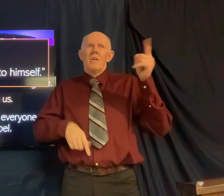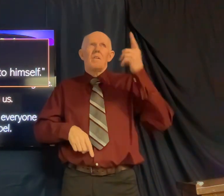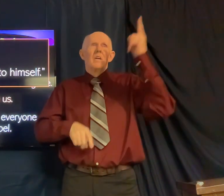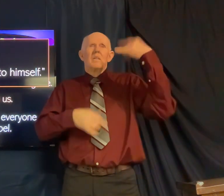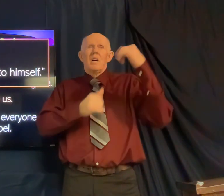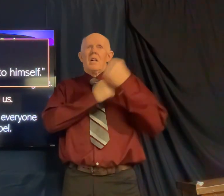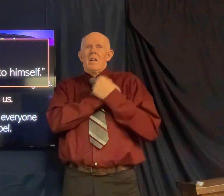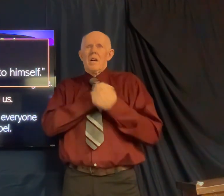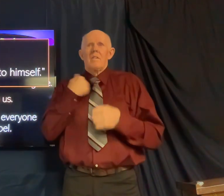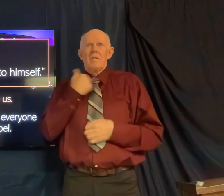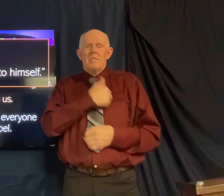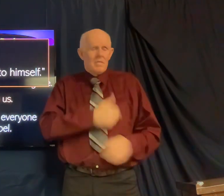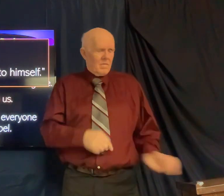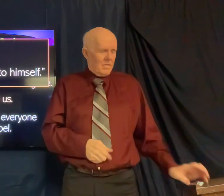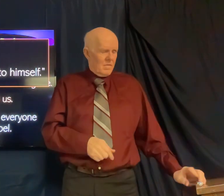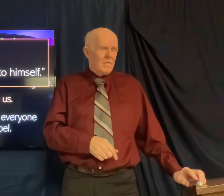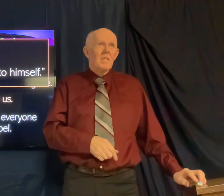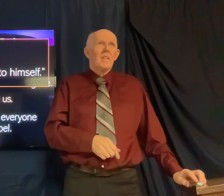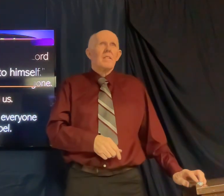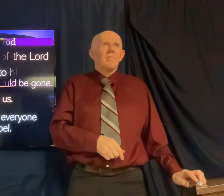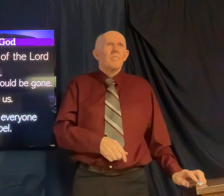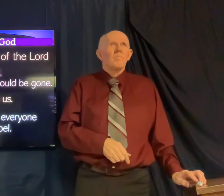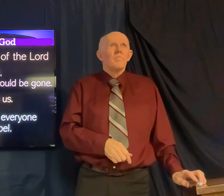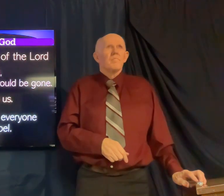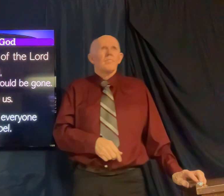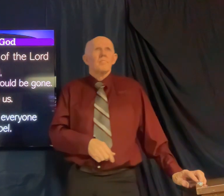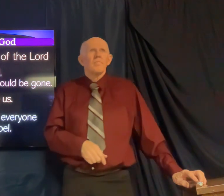and be faithful to the Lord because He loves us.